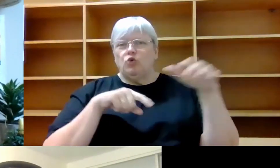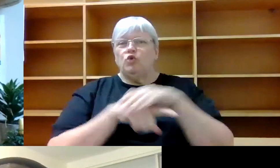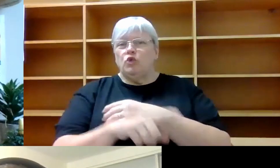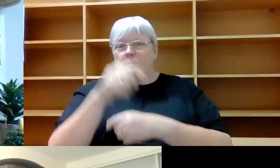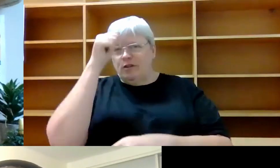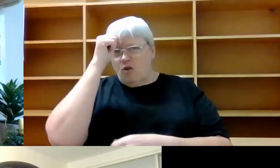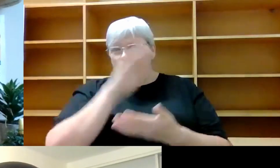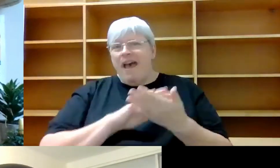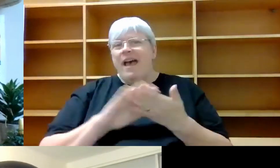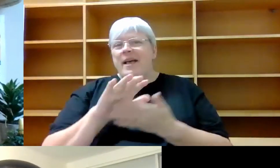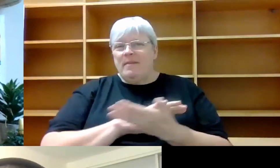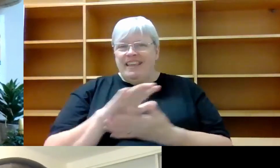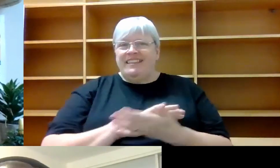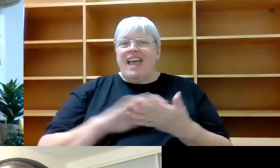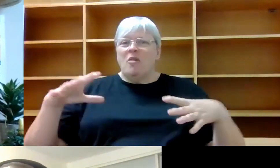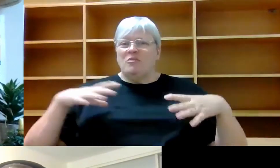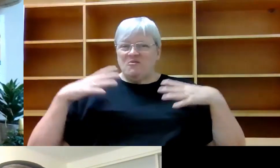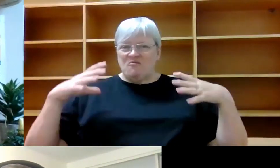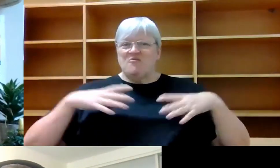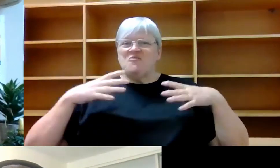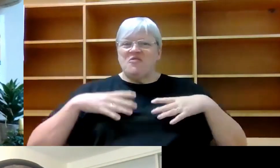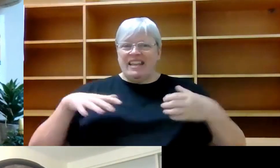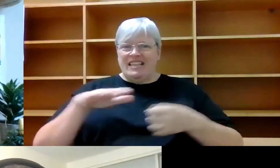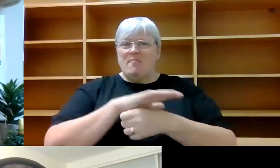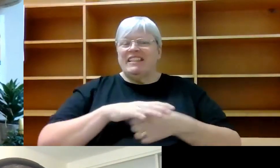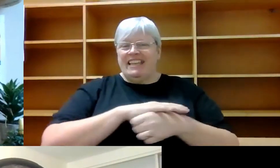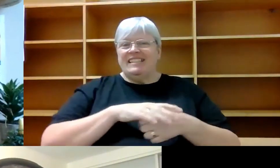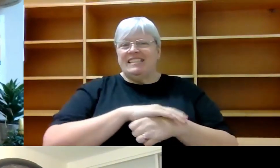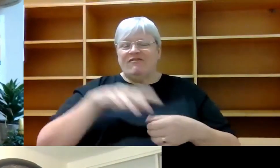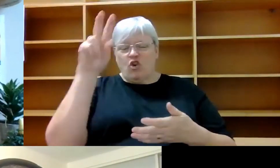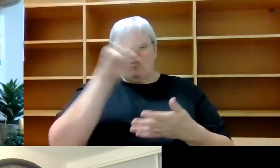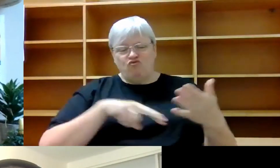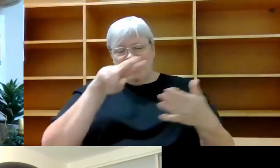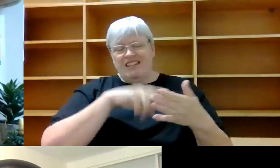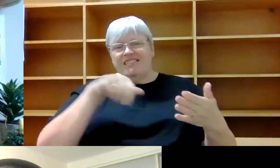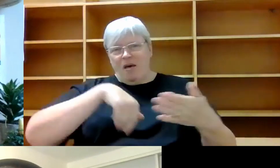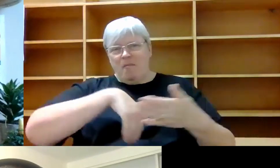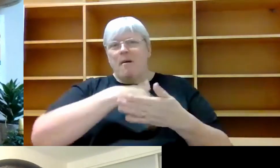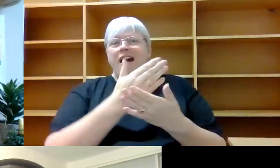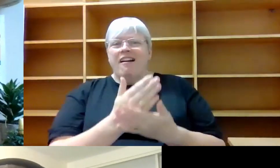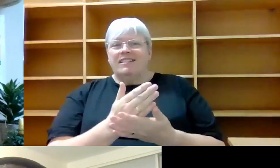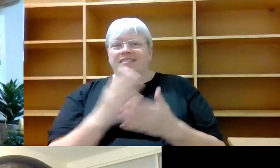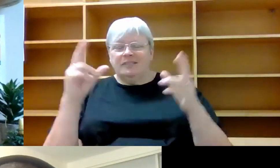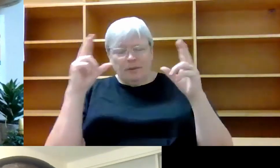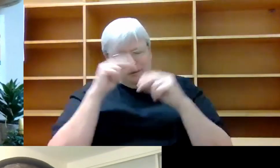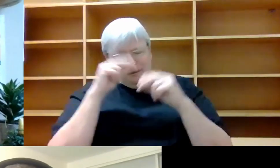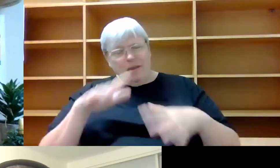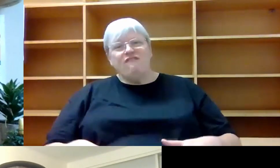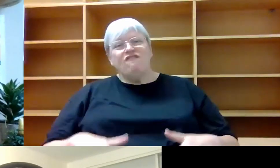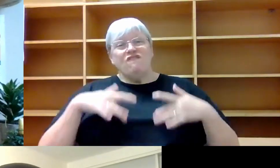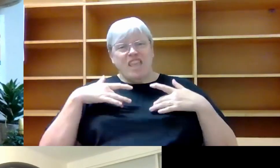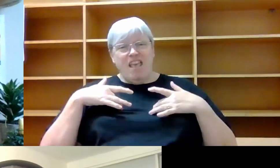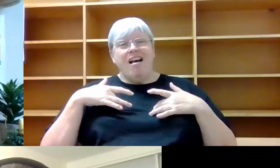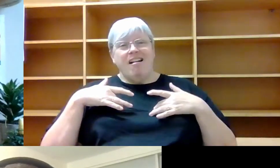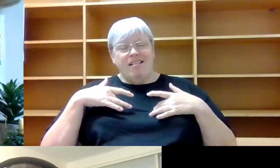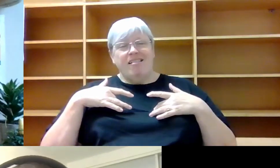just puts you in that state of mind of, I just close my eyes and I can feel